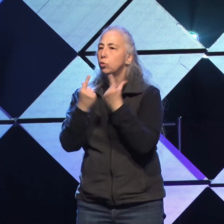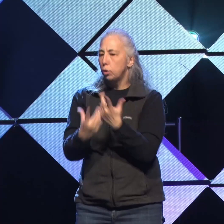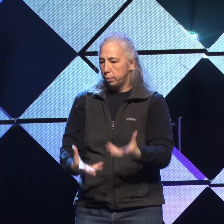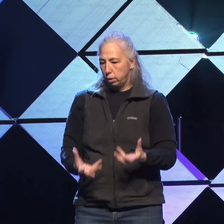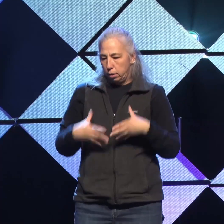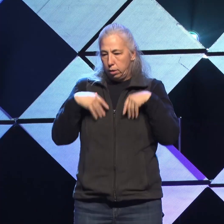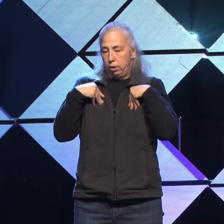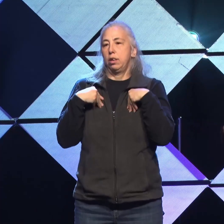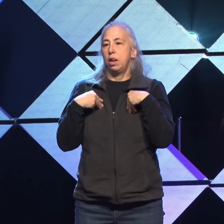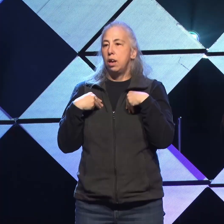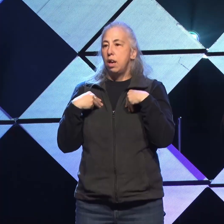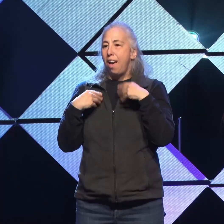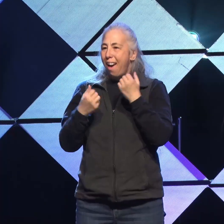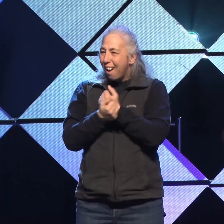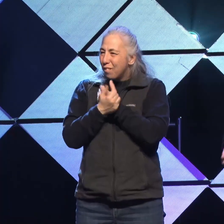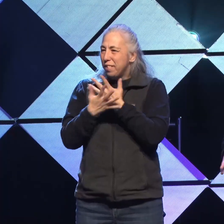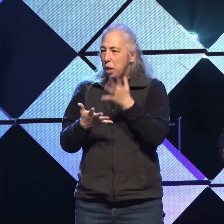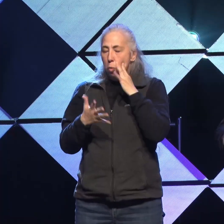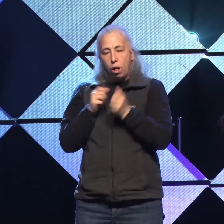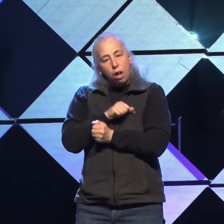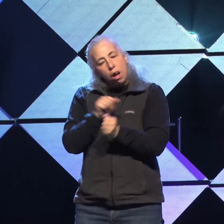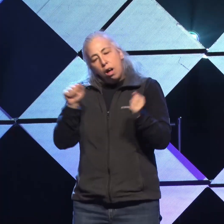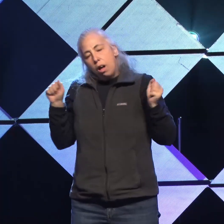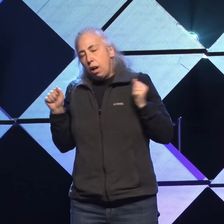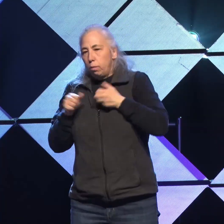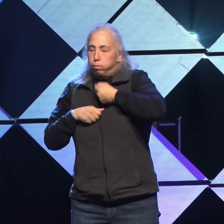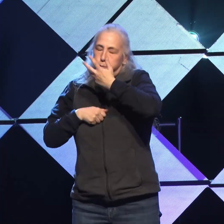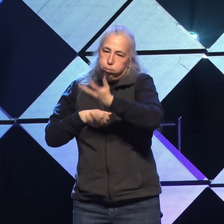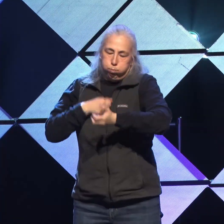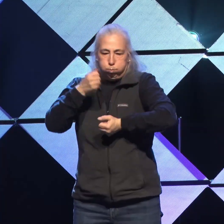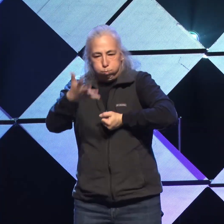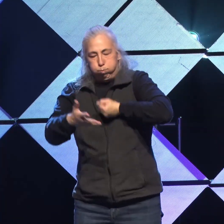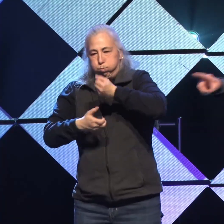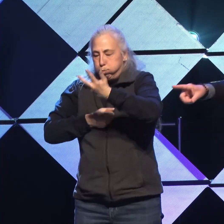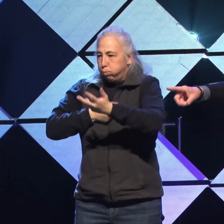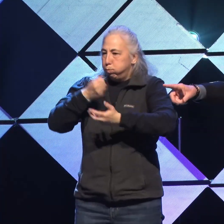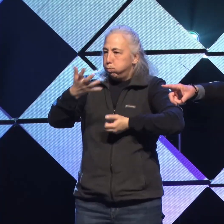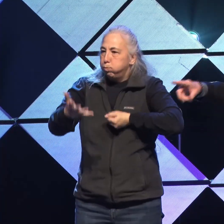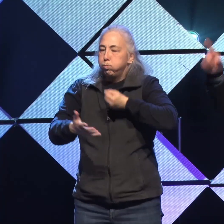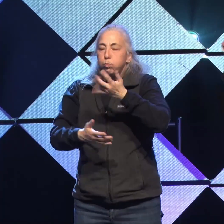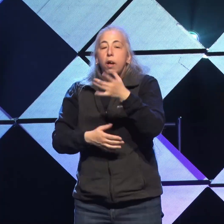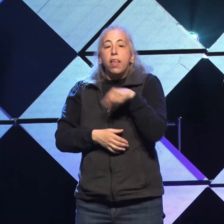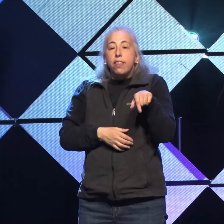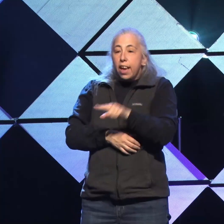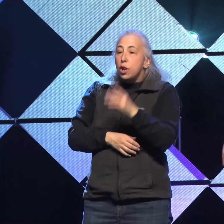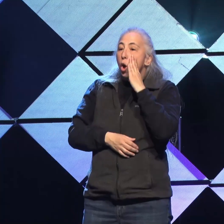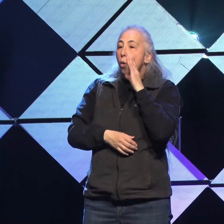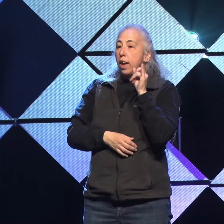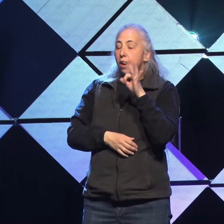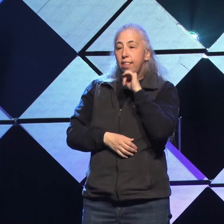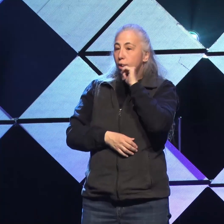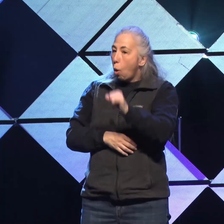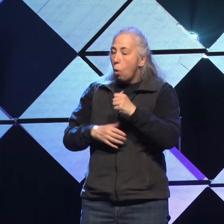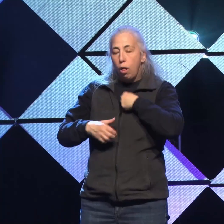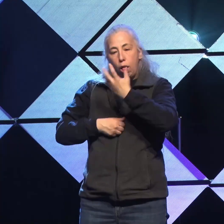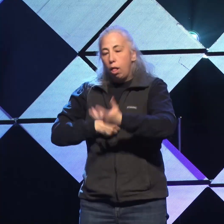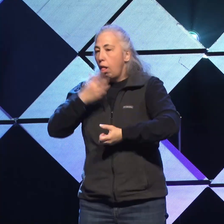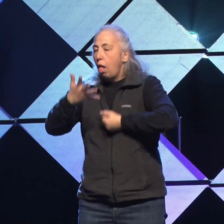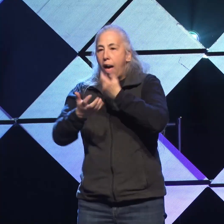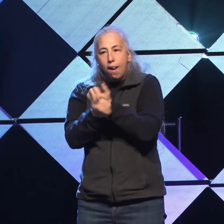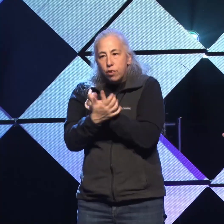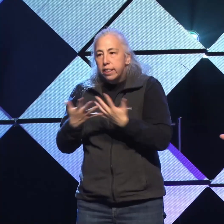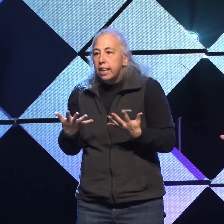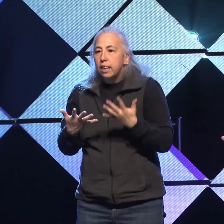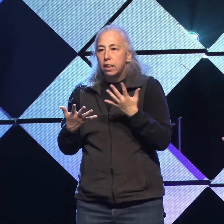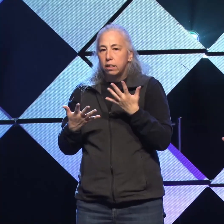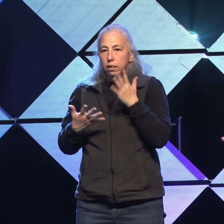every embarrassing detail of their life because they know if they don't come clean, it's death for them. And